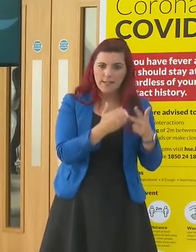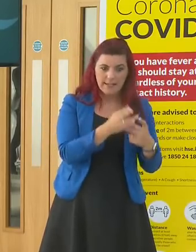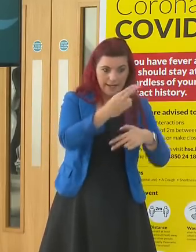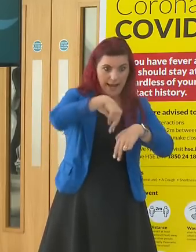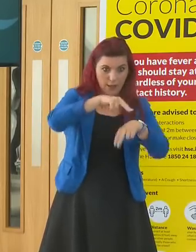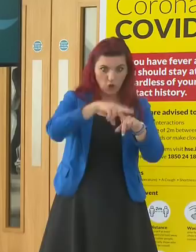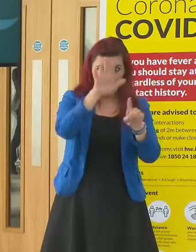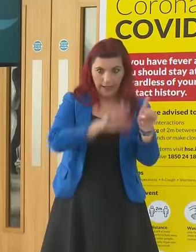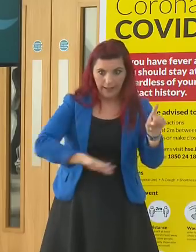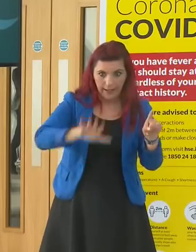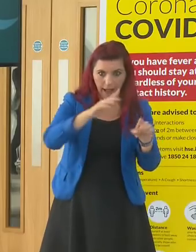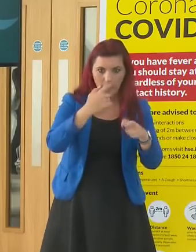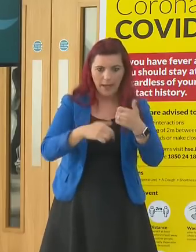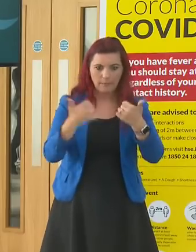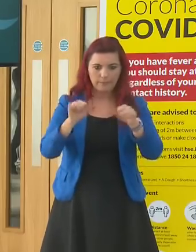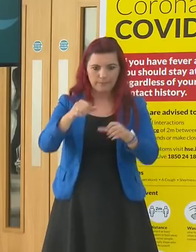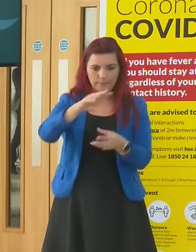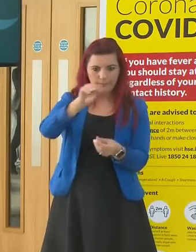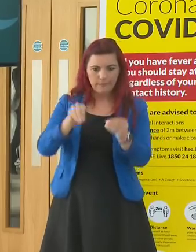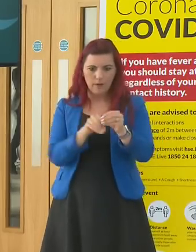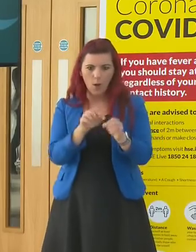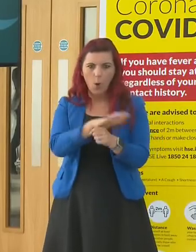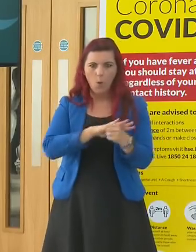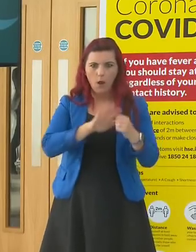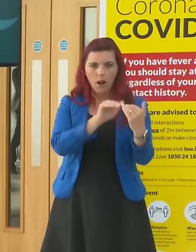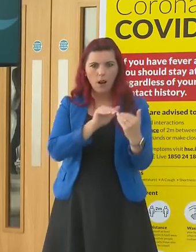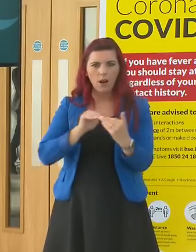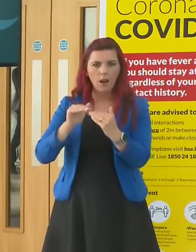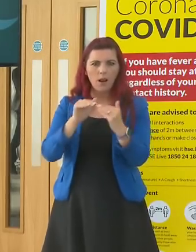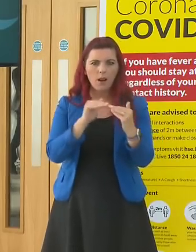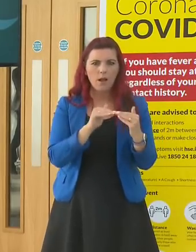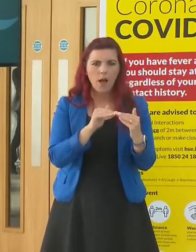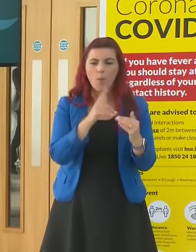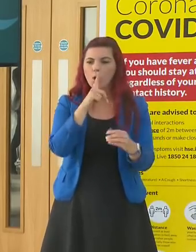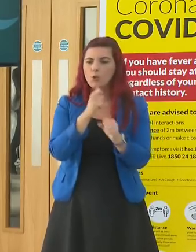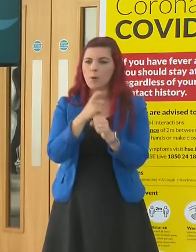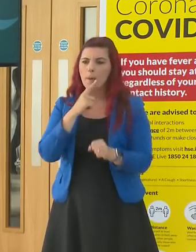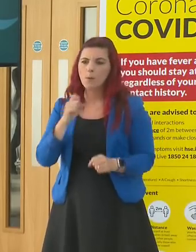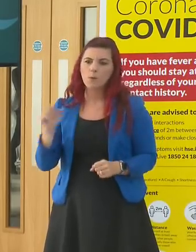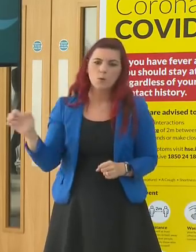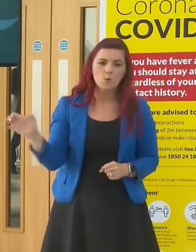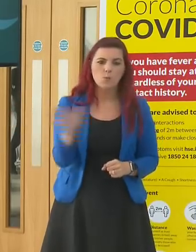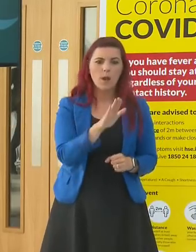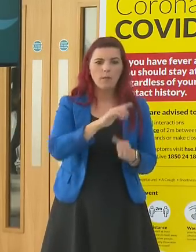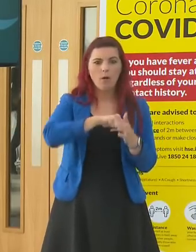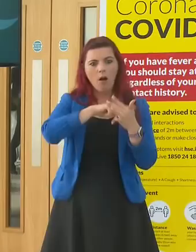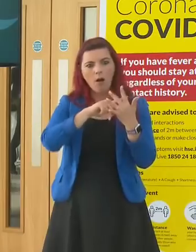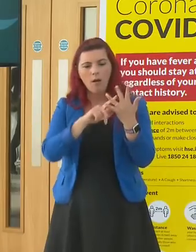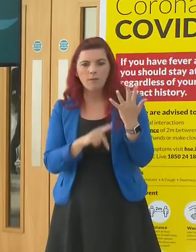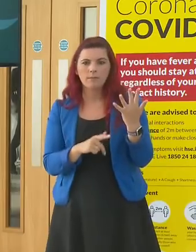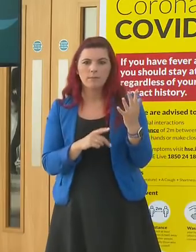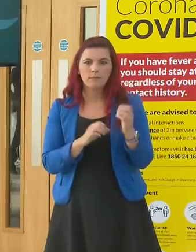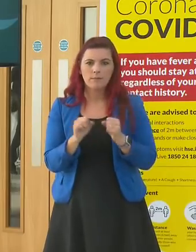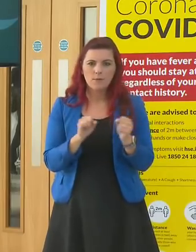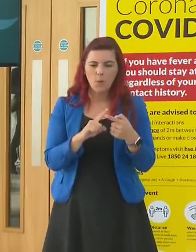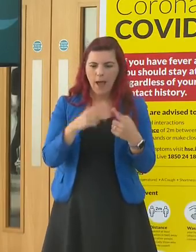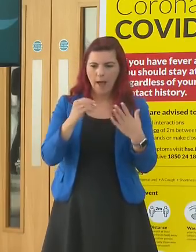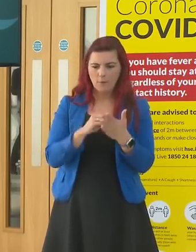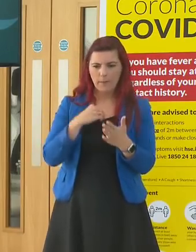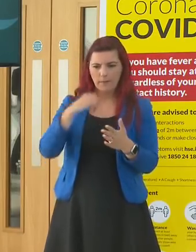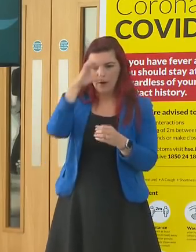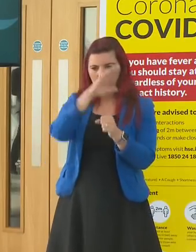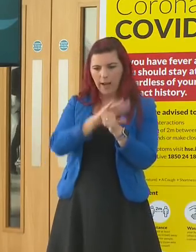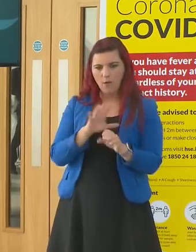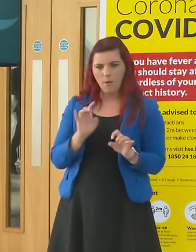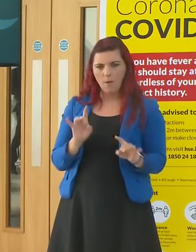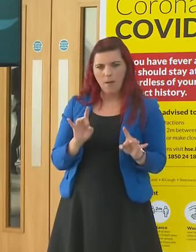want to implement locally. And also, it's not just a tweak of the services, because living with this virus, we have to be very careful about